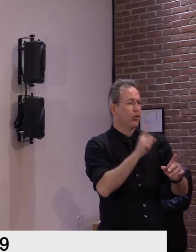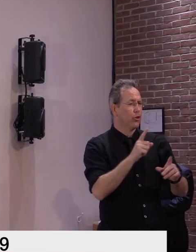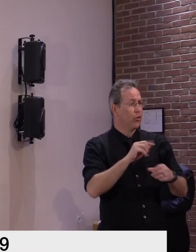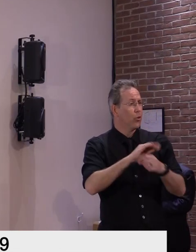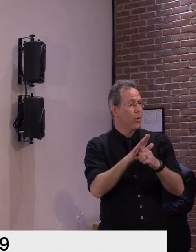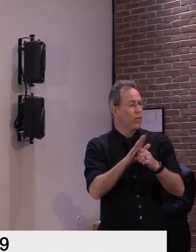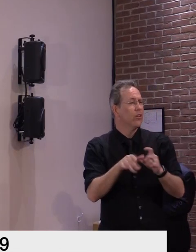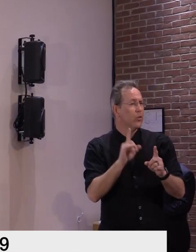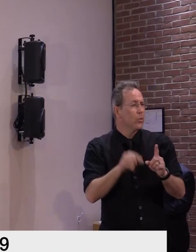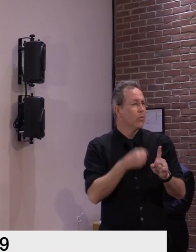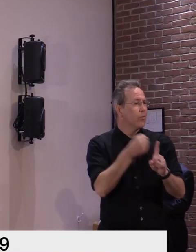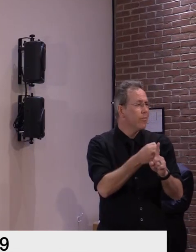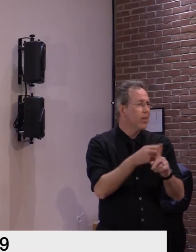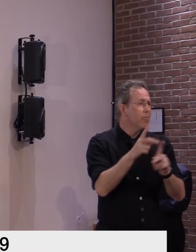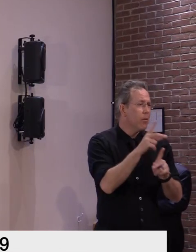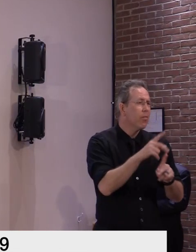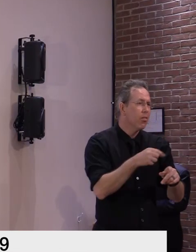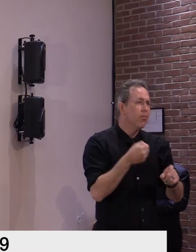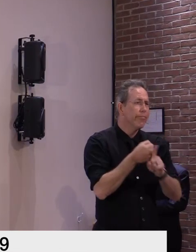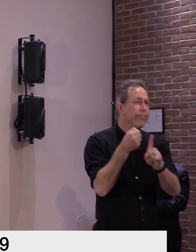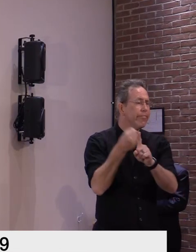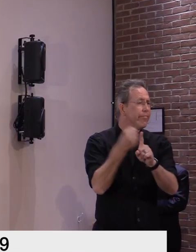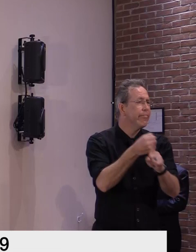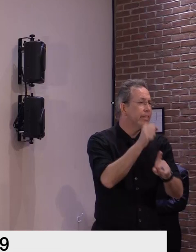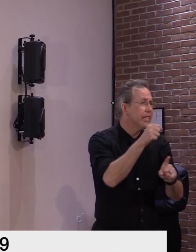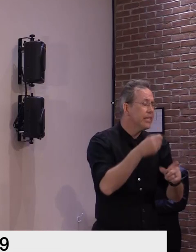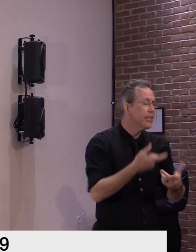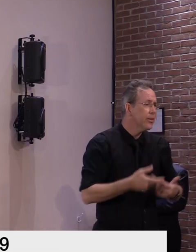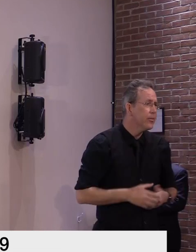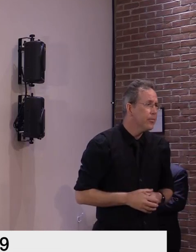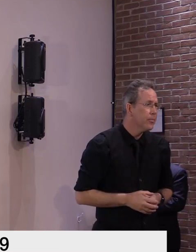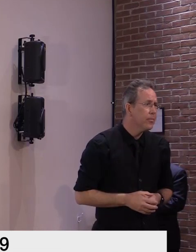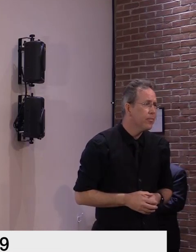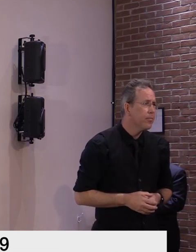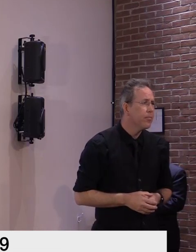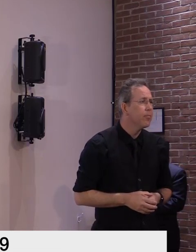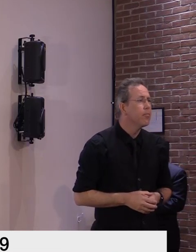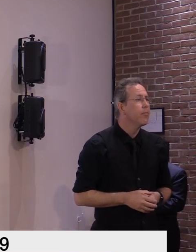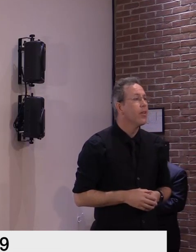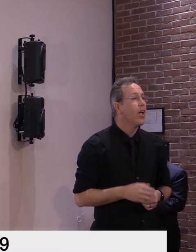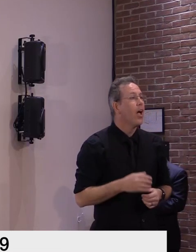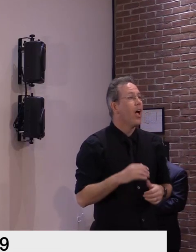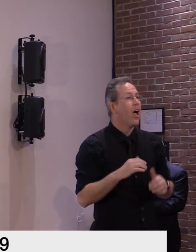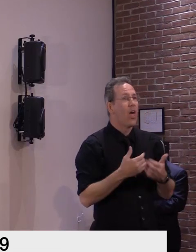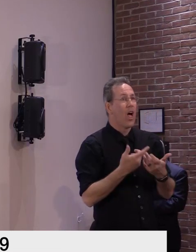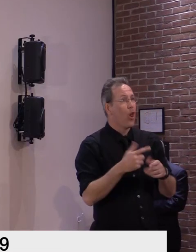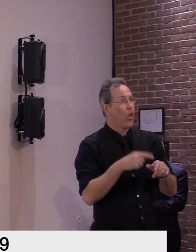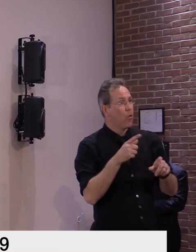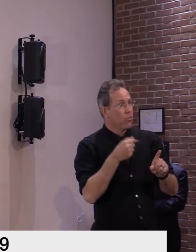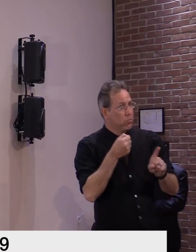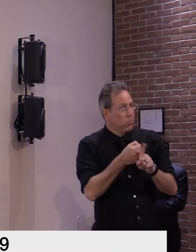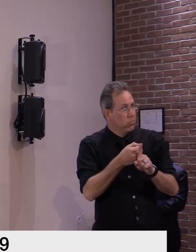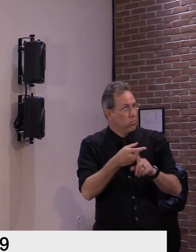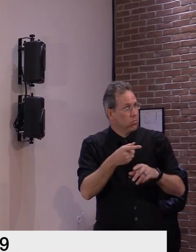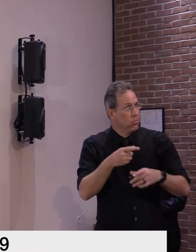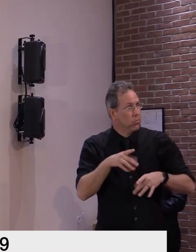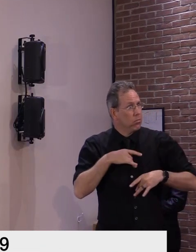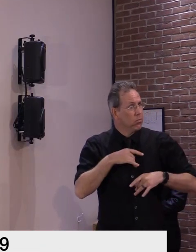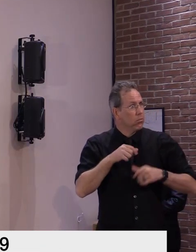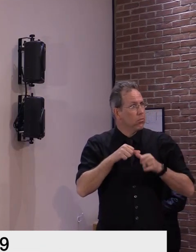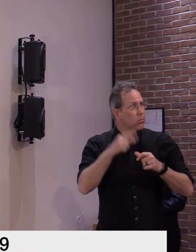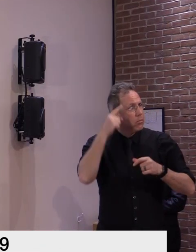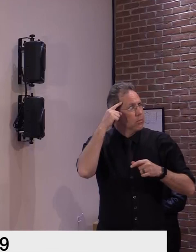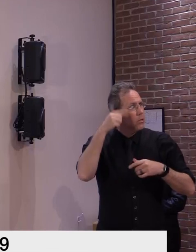someone, and that's quite believable. What I don't know is how long that should be expected to last, and if that